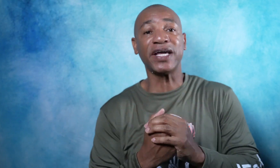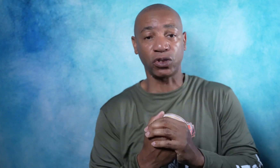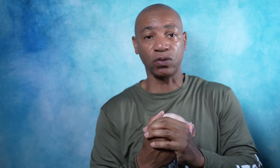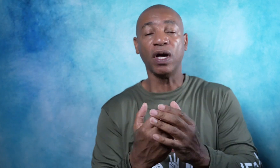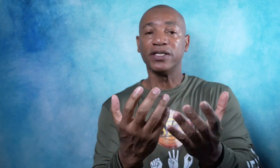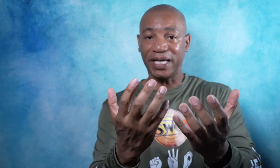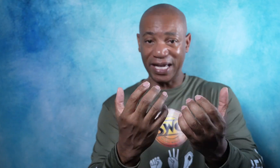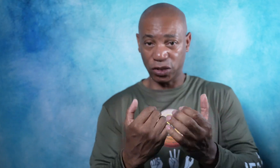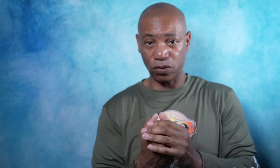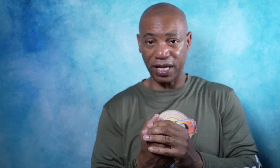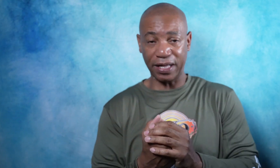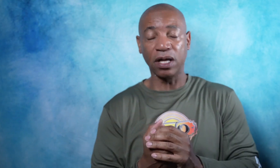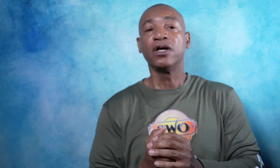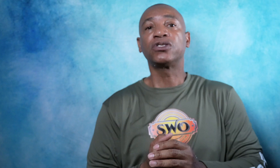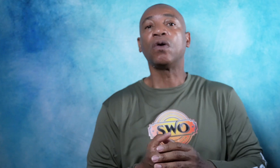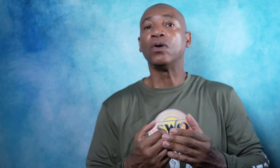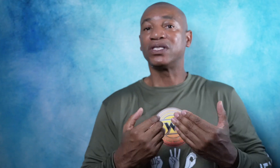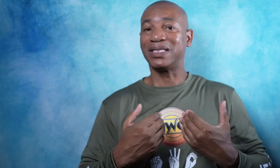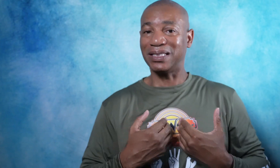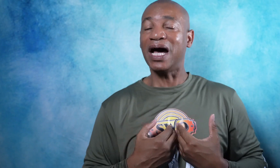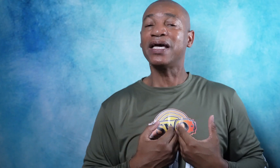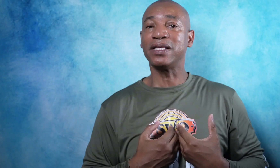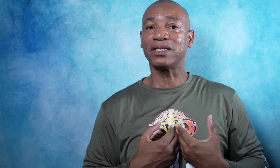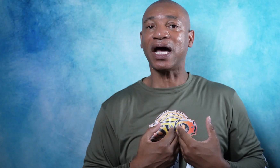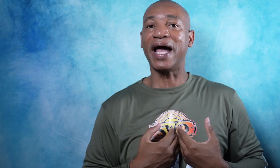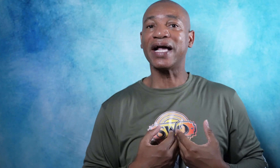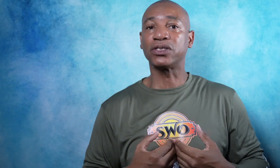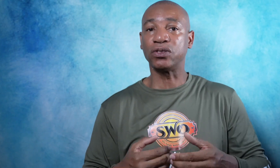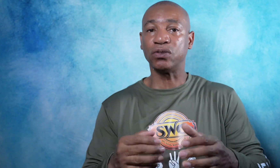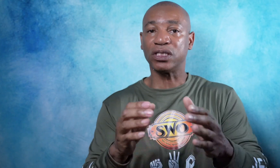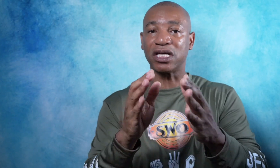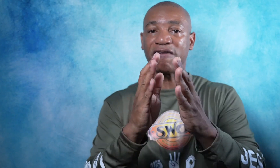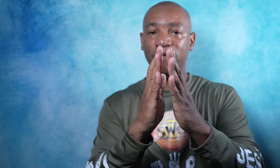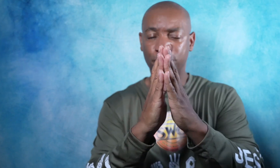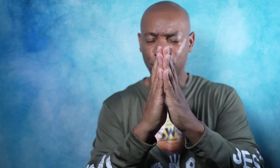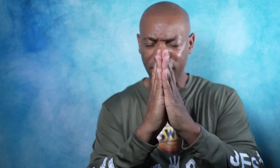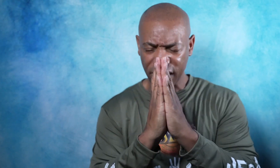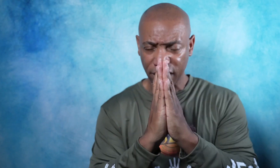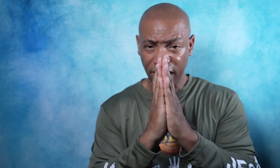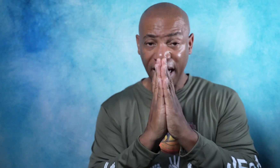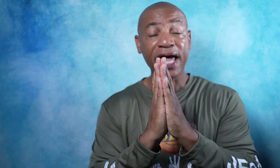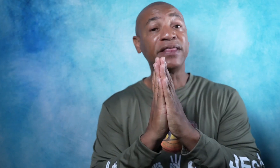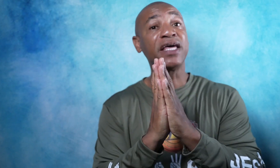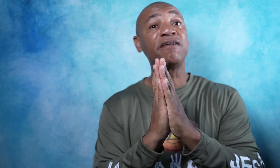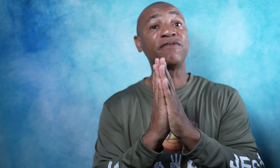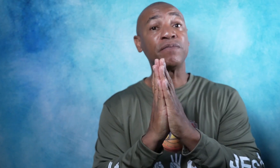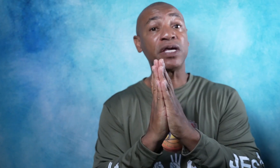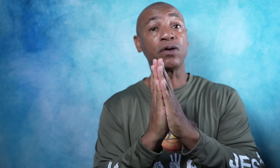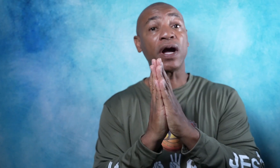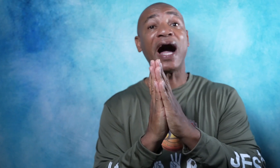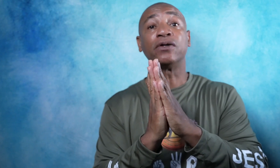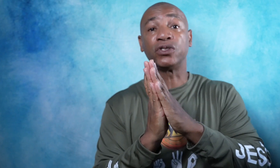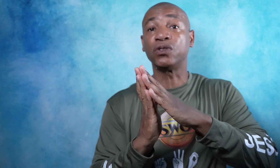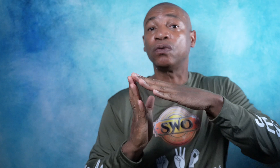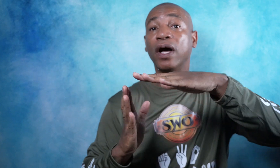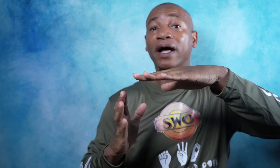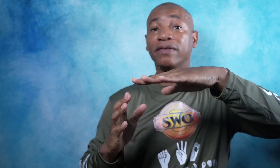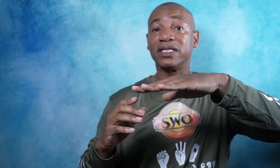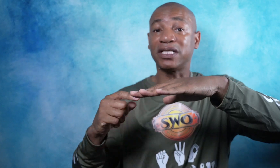invites you to enter in. So to sign this, I actually do the sign for pray. And then from here, I'll do the sign